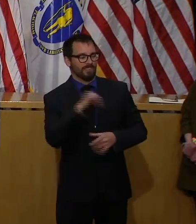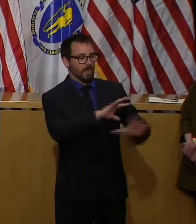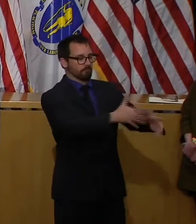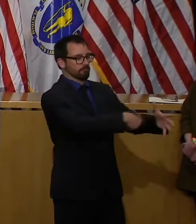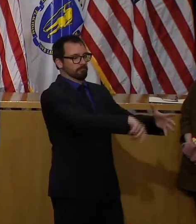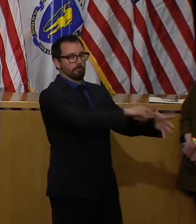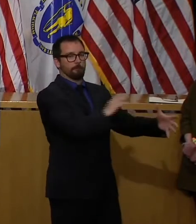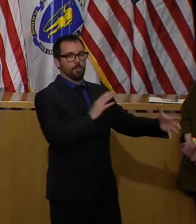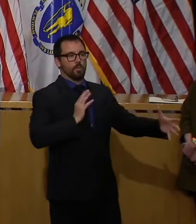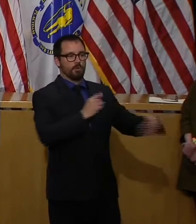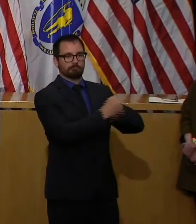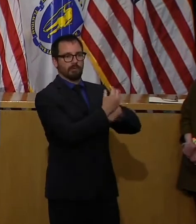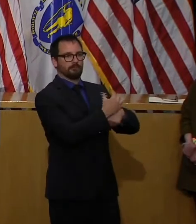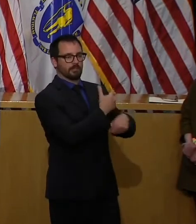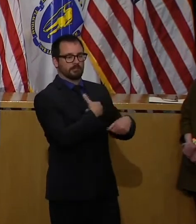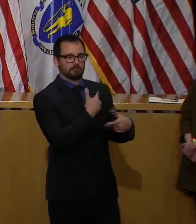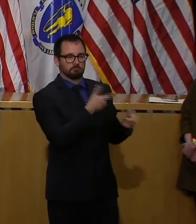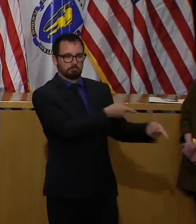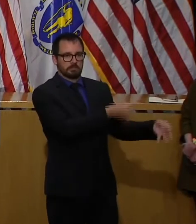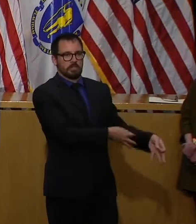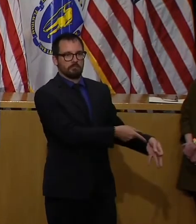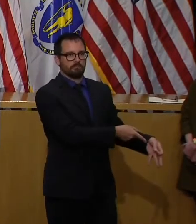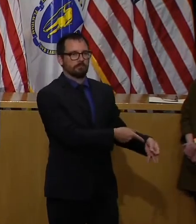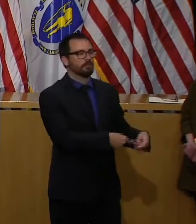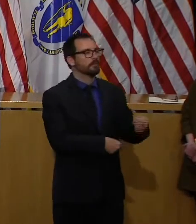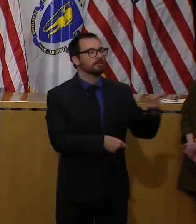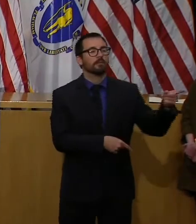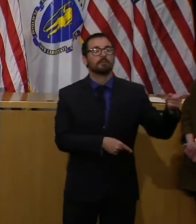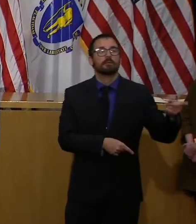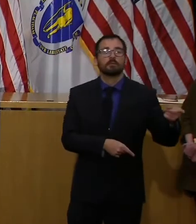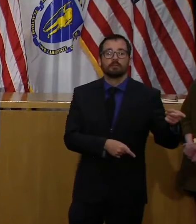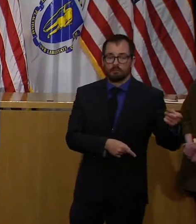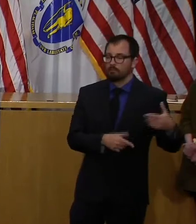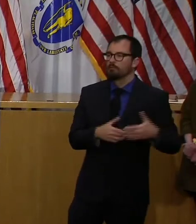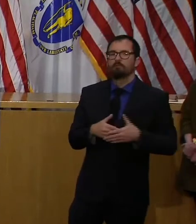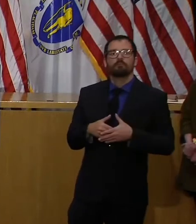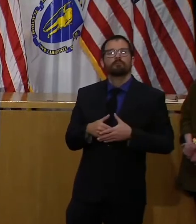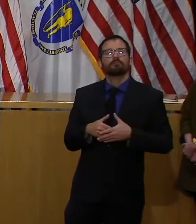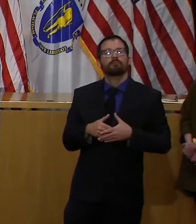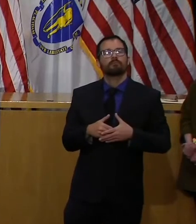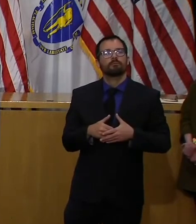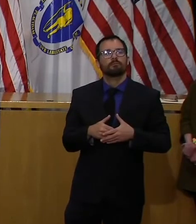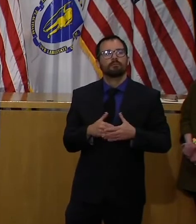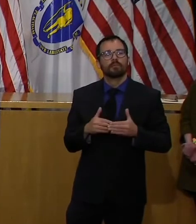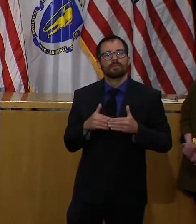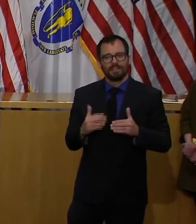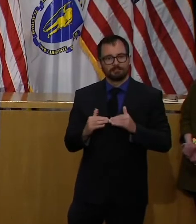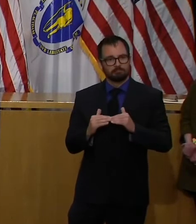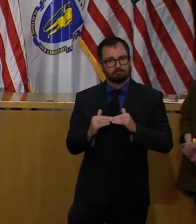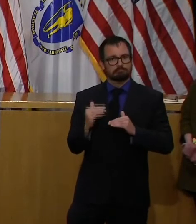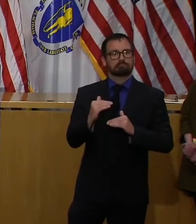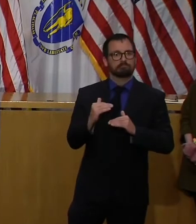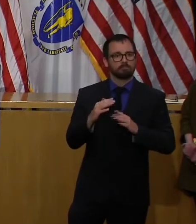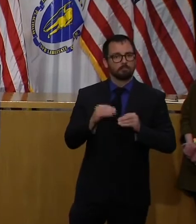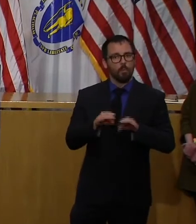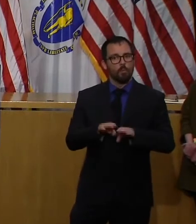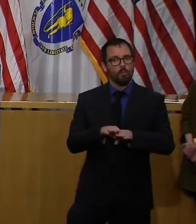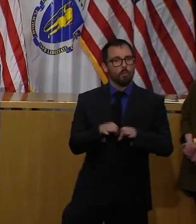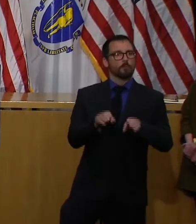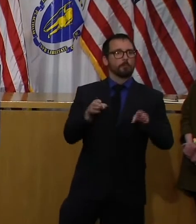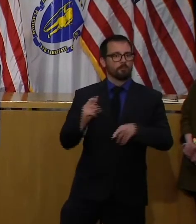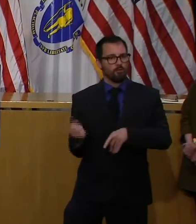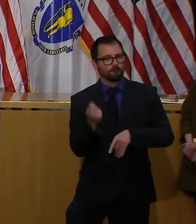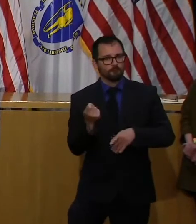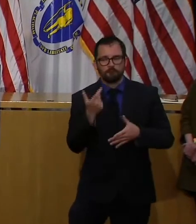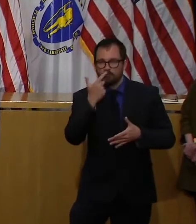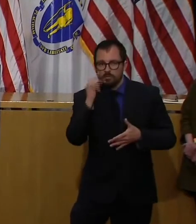This level is the level that we believe is the safest and most appropriate level for them to be at this point in time. People can choose to pursue it if they